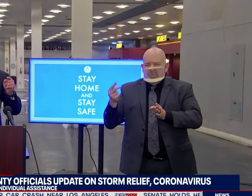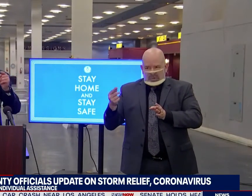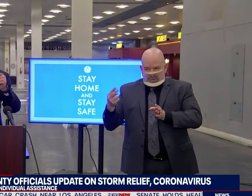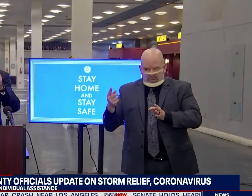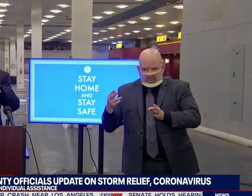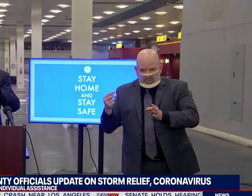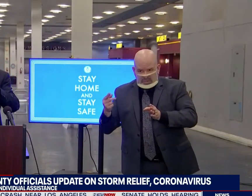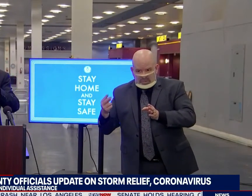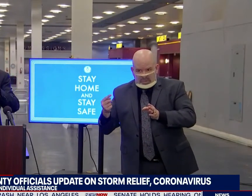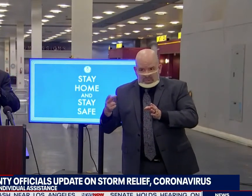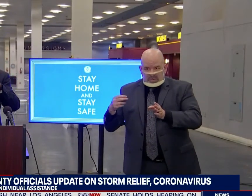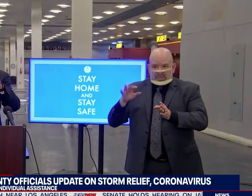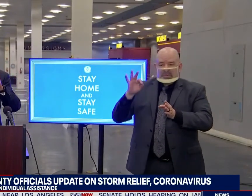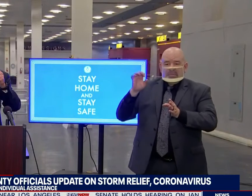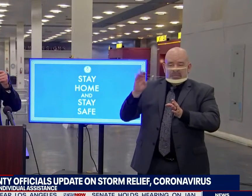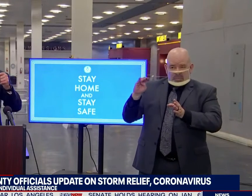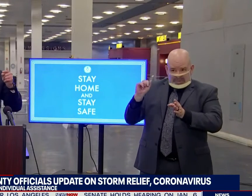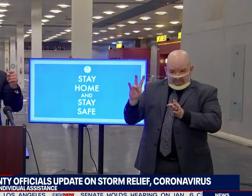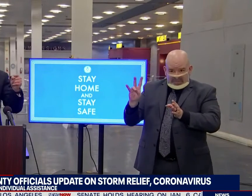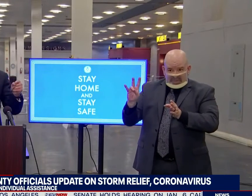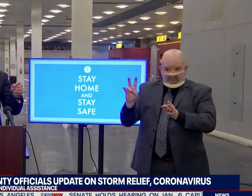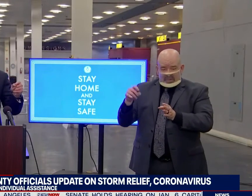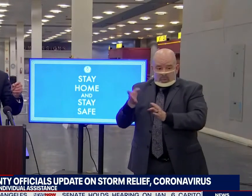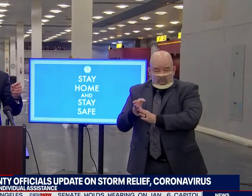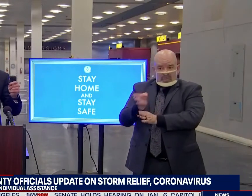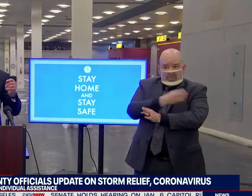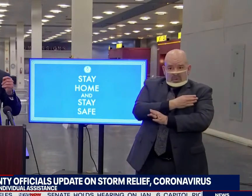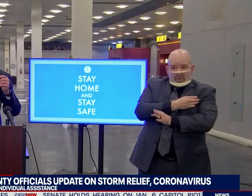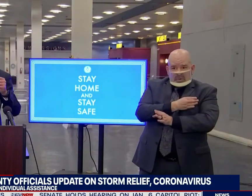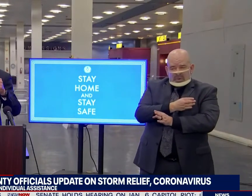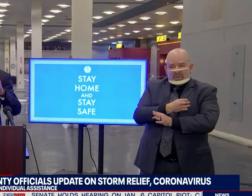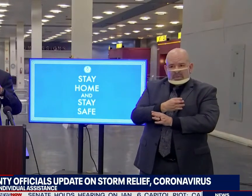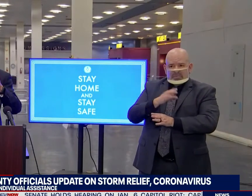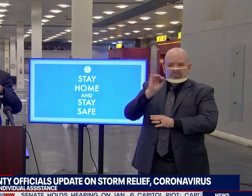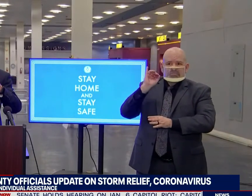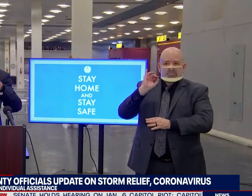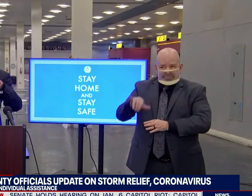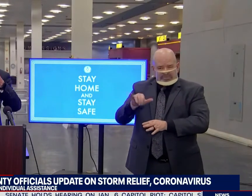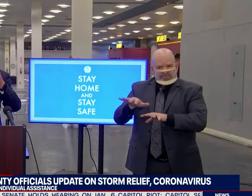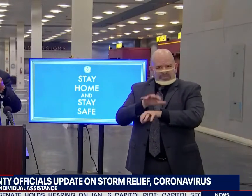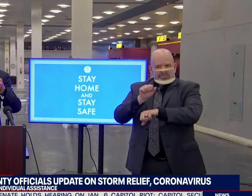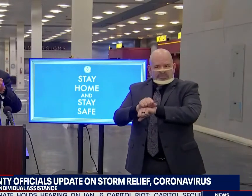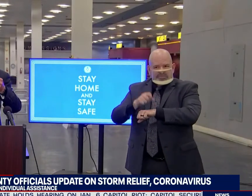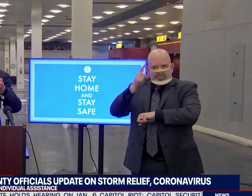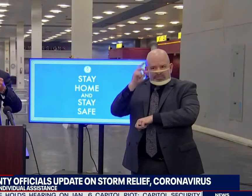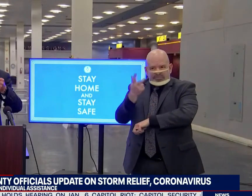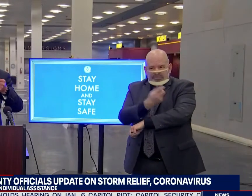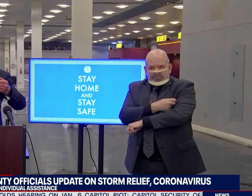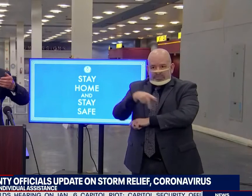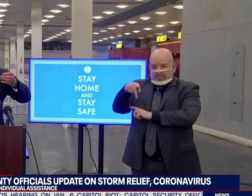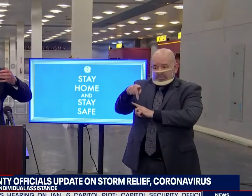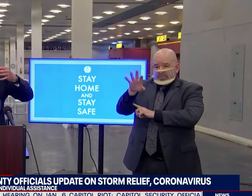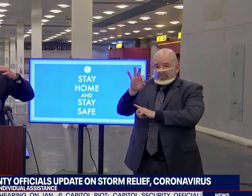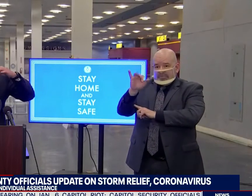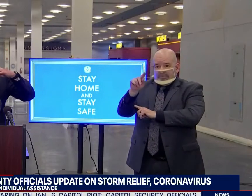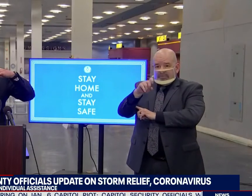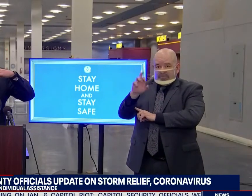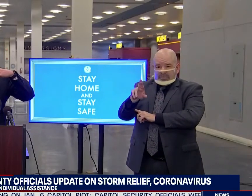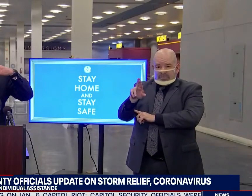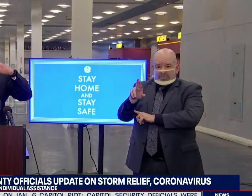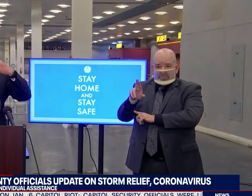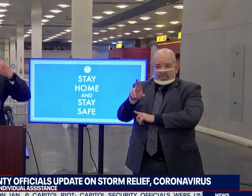have said that once they're finished giving Fizer doses to the 3,000 people they're giving first shots to,